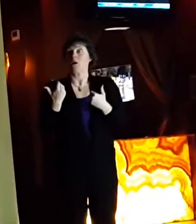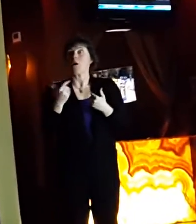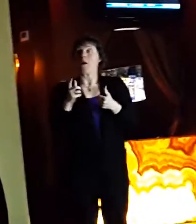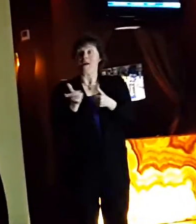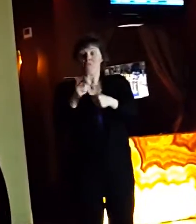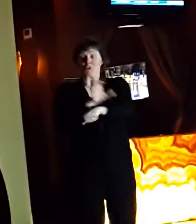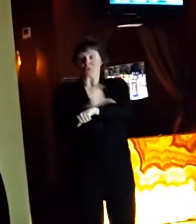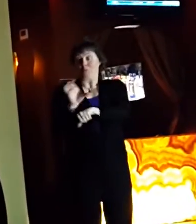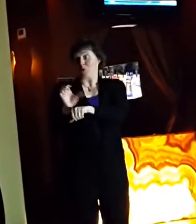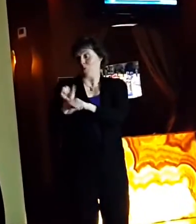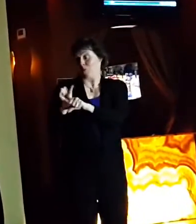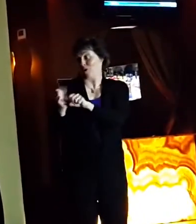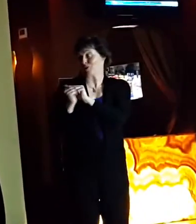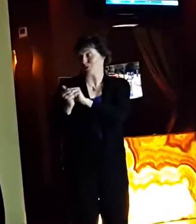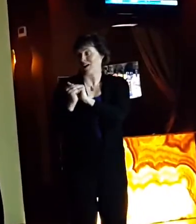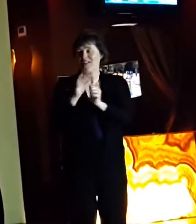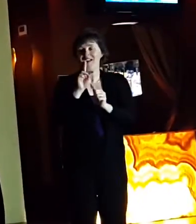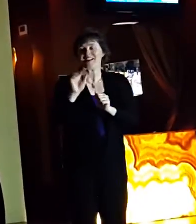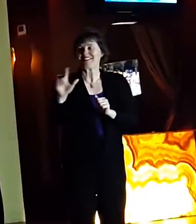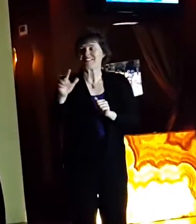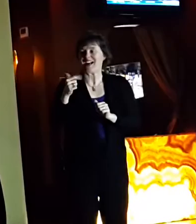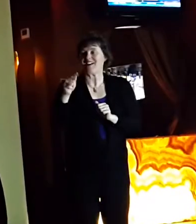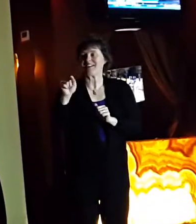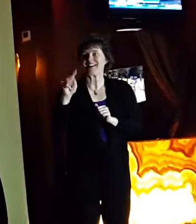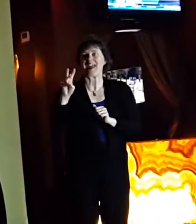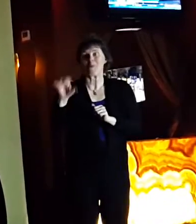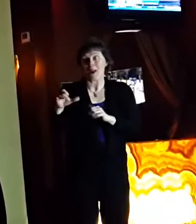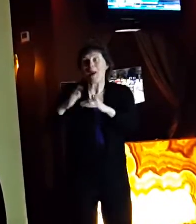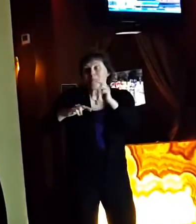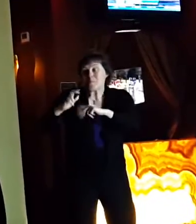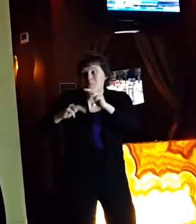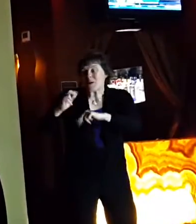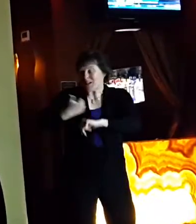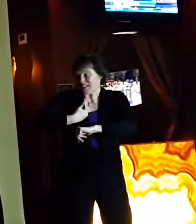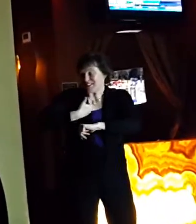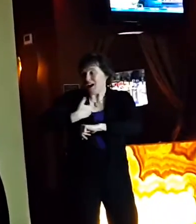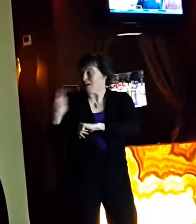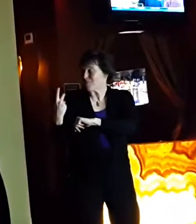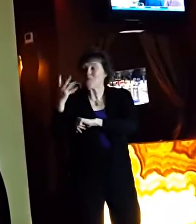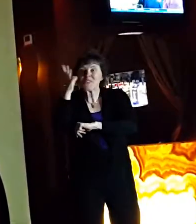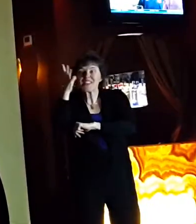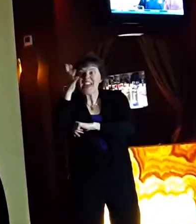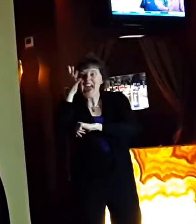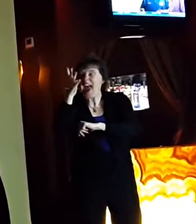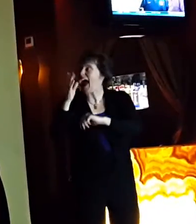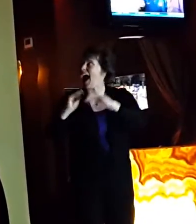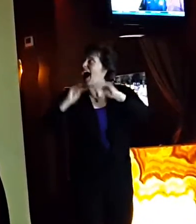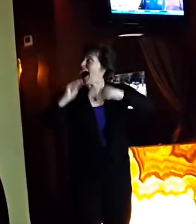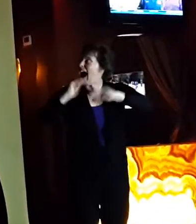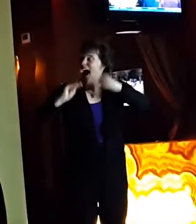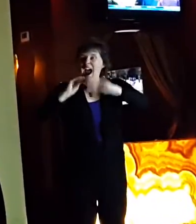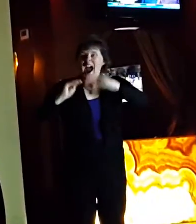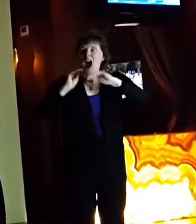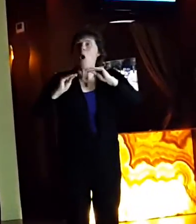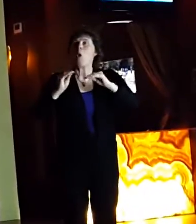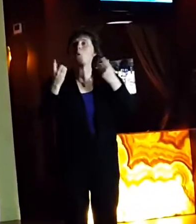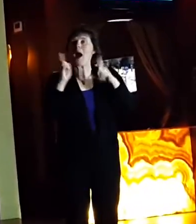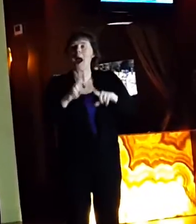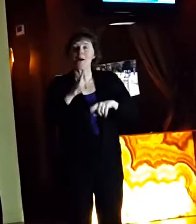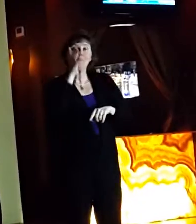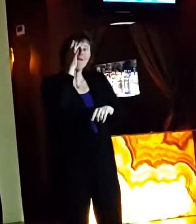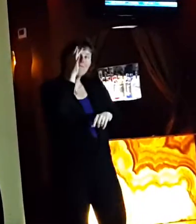first computer together. It was a Dell Gateway Ubuntu box. We built it, we put it all together, and did all this crazy stuff. But what really happened is my dad